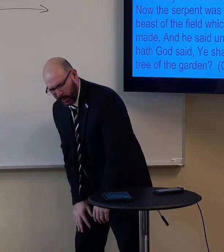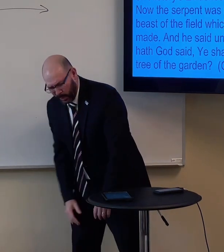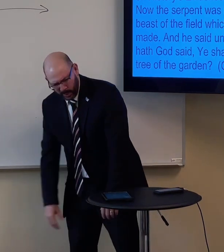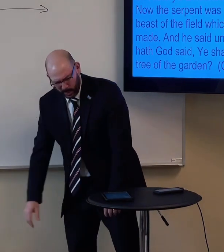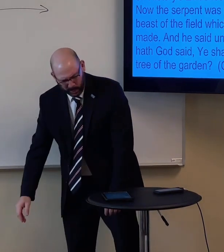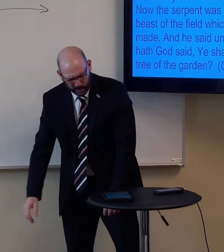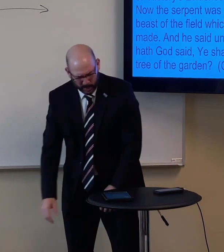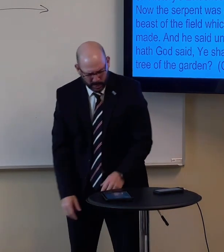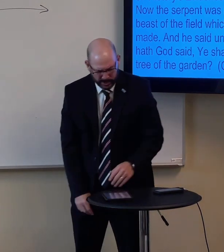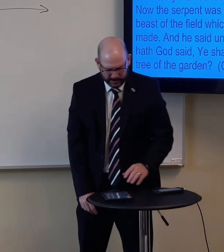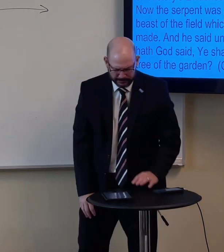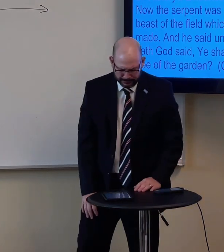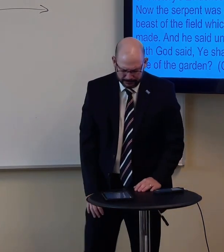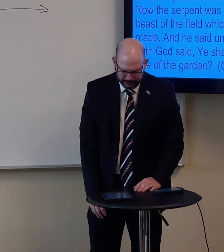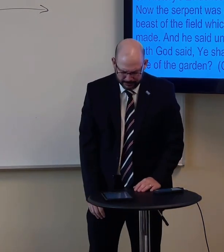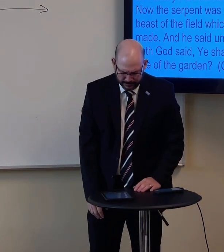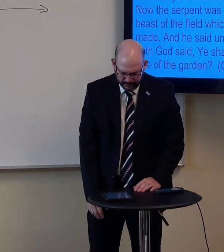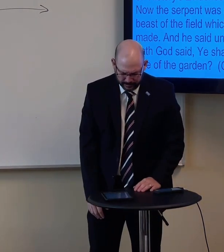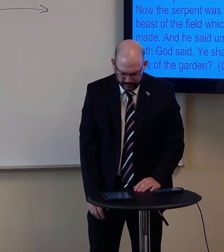didn't really mean you're going to lie.